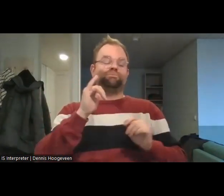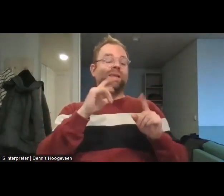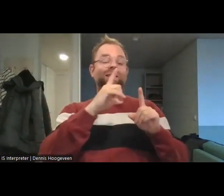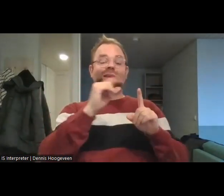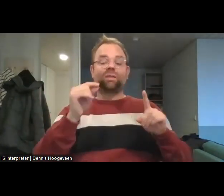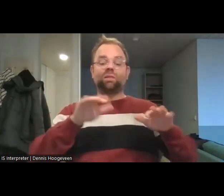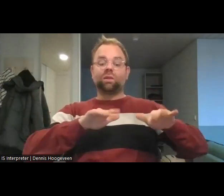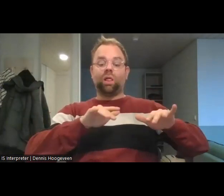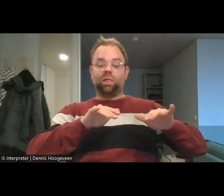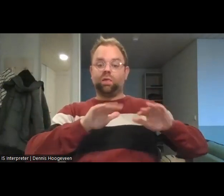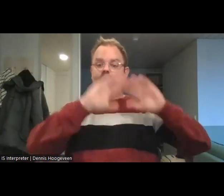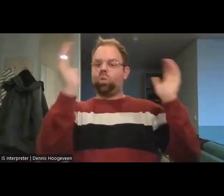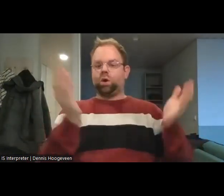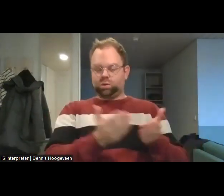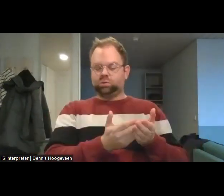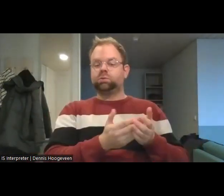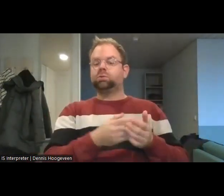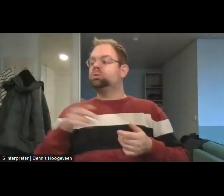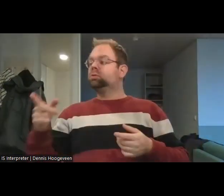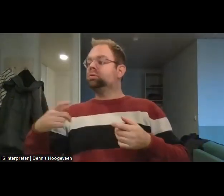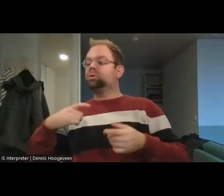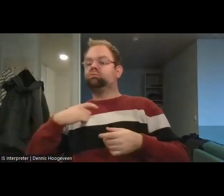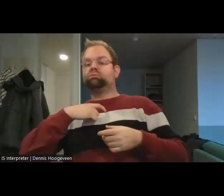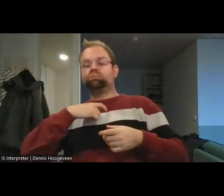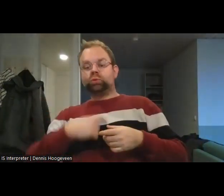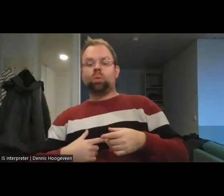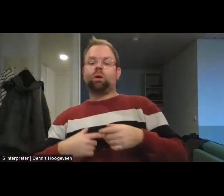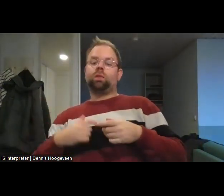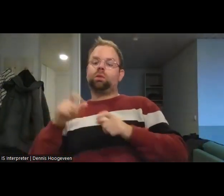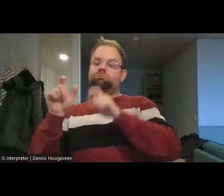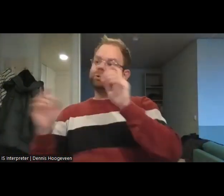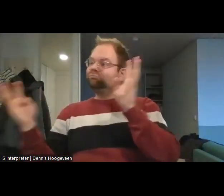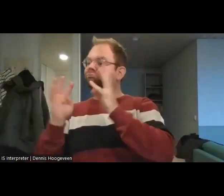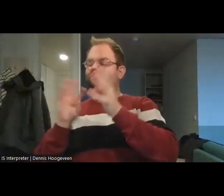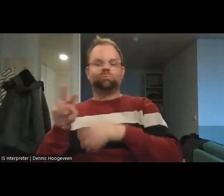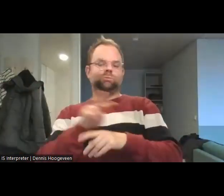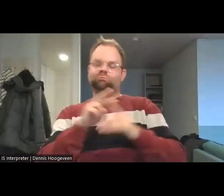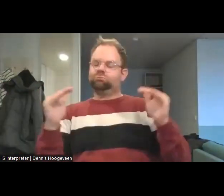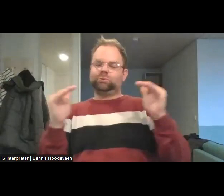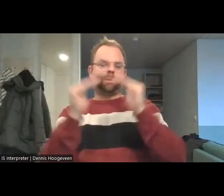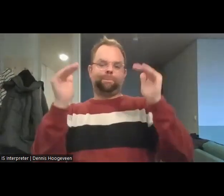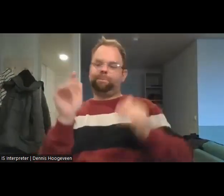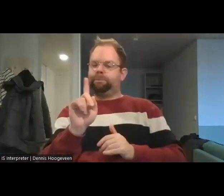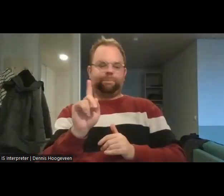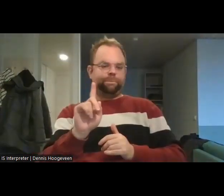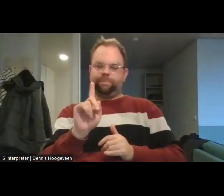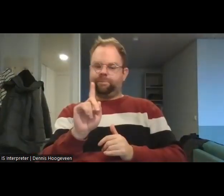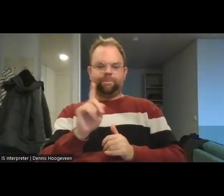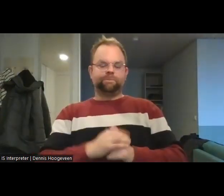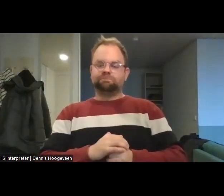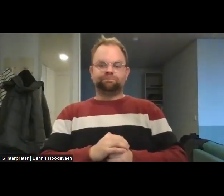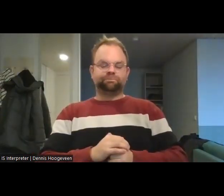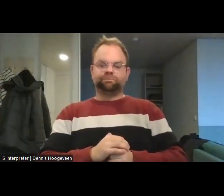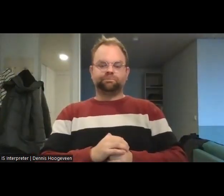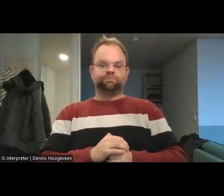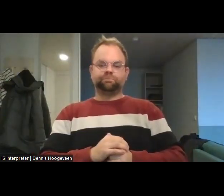and learning opportunities. For next year, we want to support at least, as I said, two to four